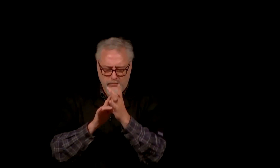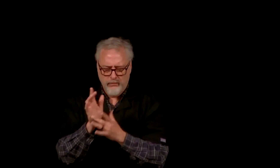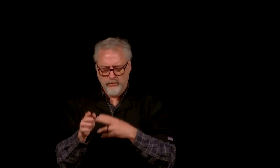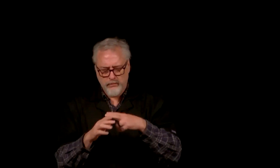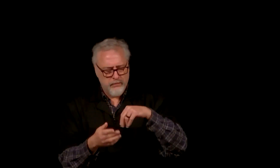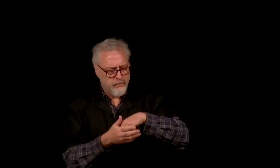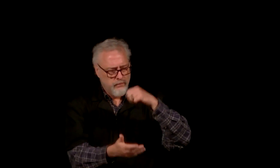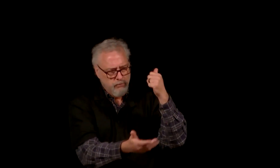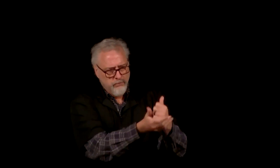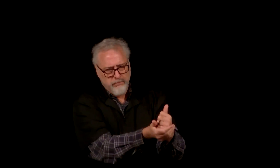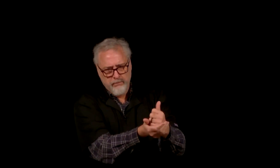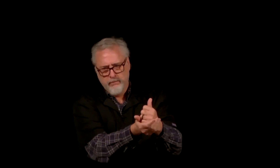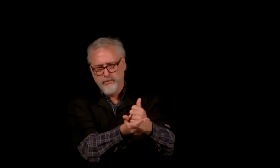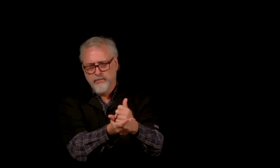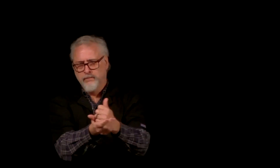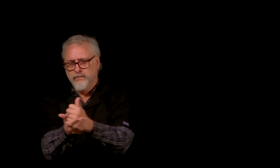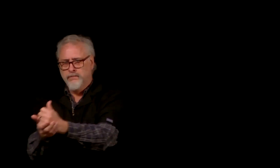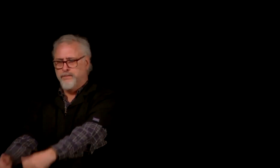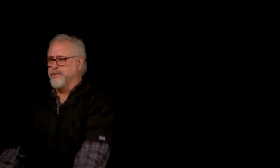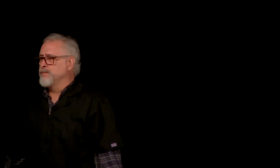you for eternal love. Amen.